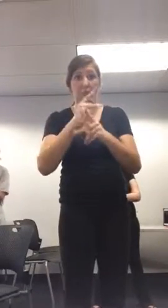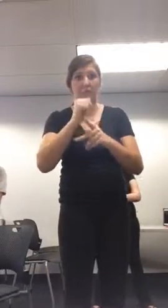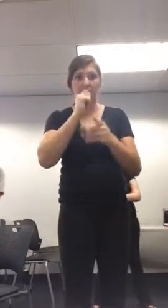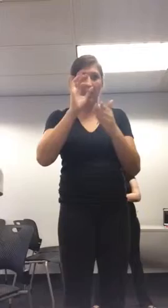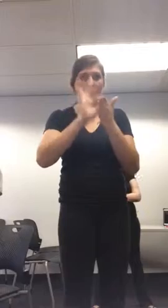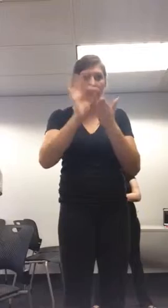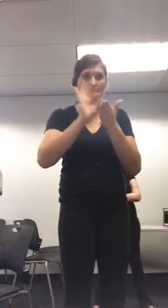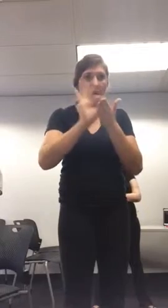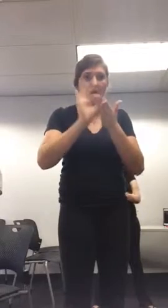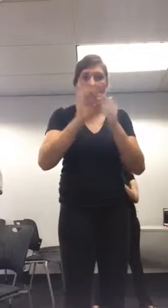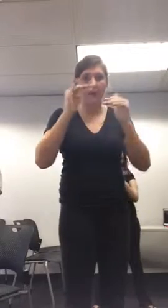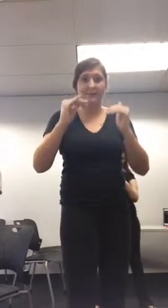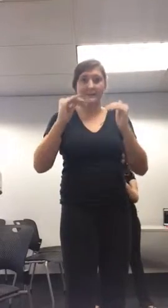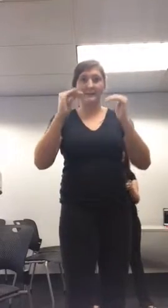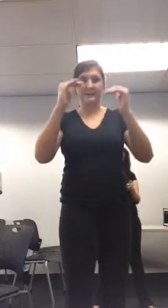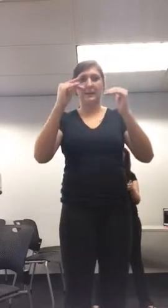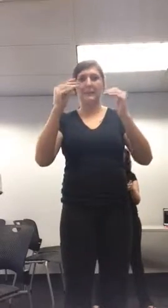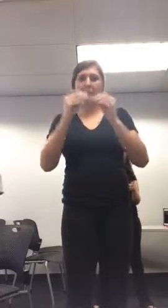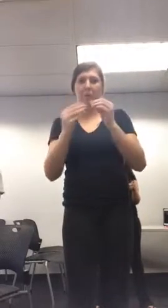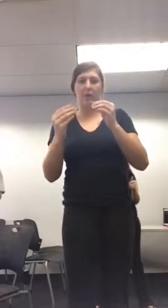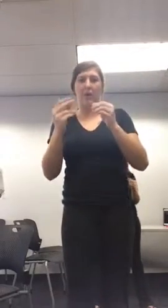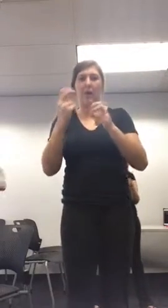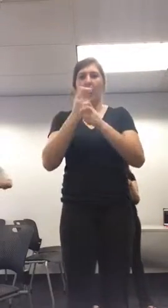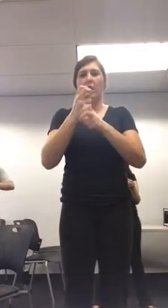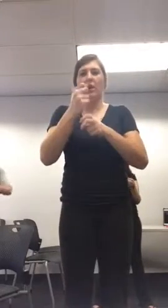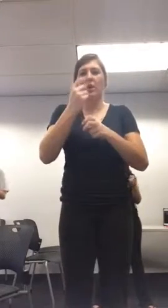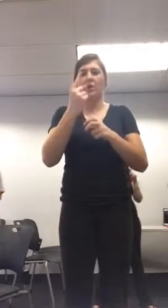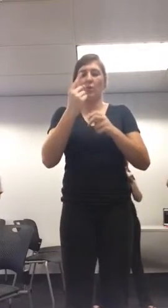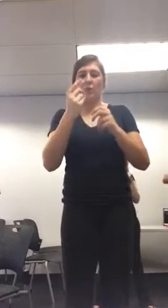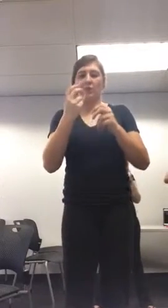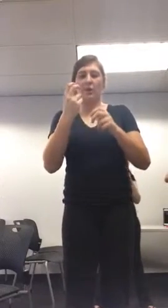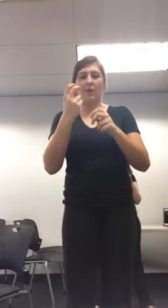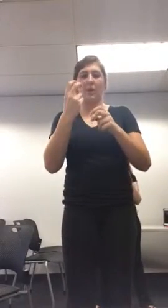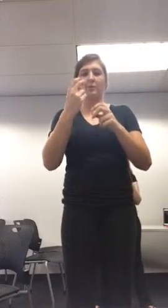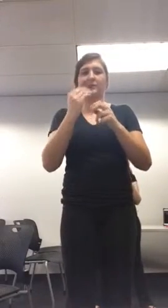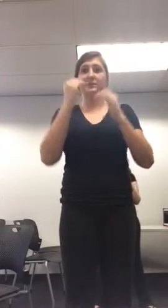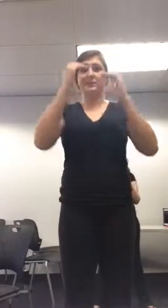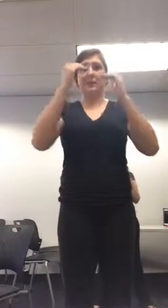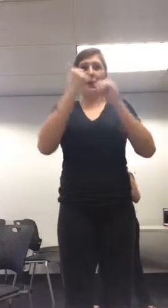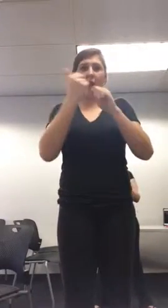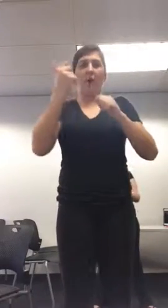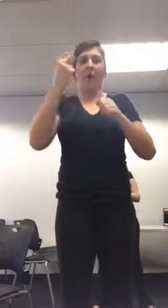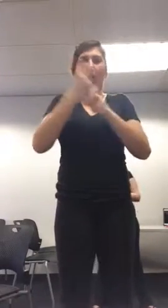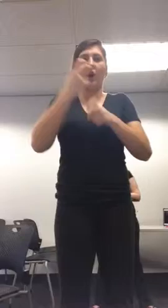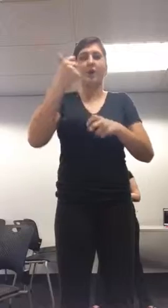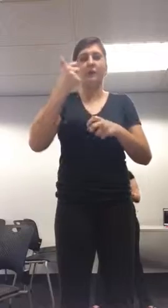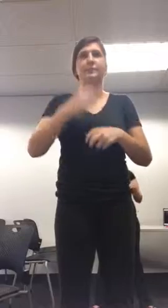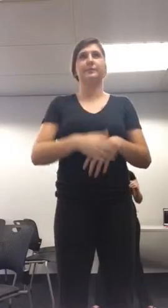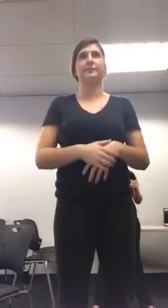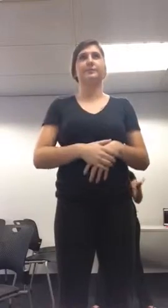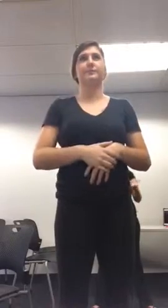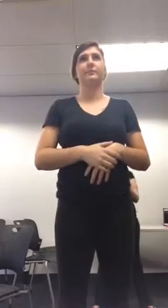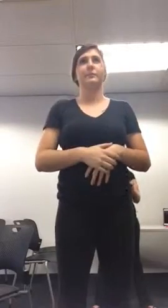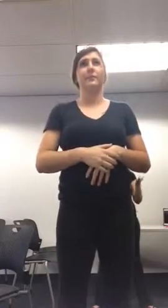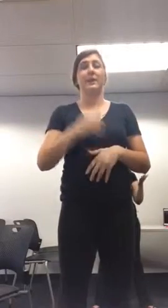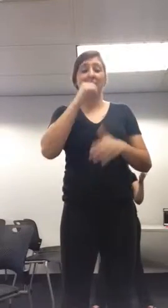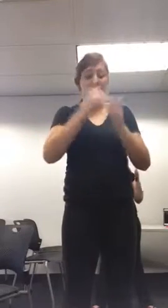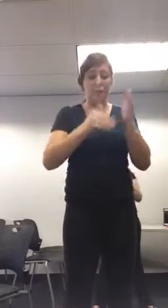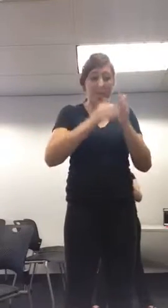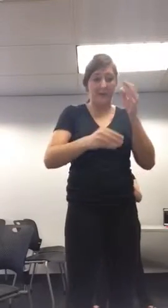above. Addition and subtraction were counting. Multiplication is now something different. It's repeated addition. It is not counting. The rules are